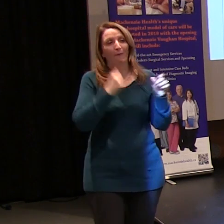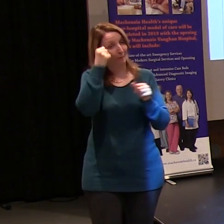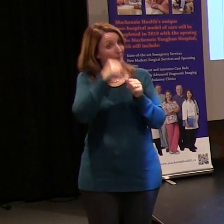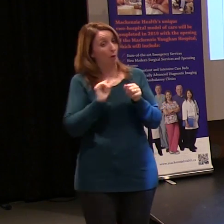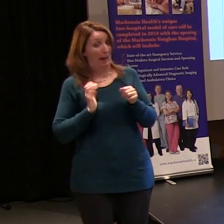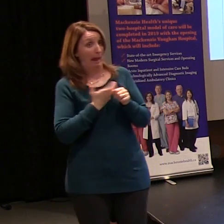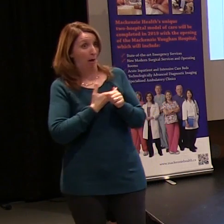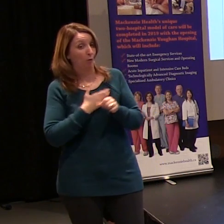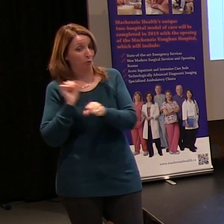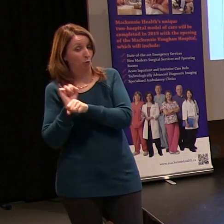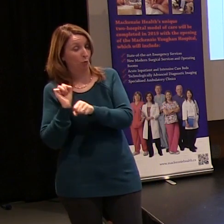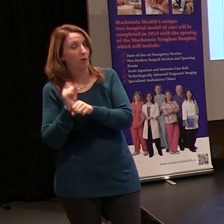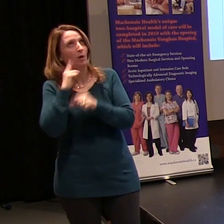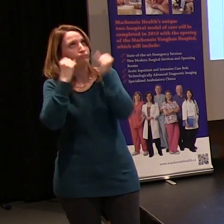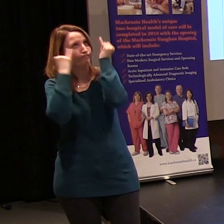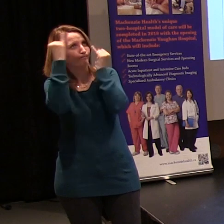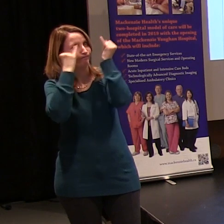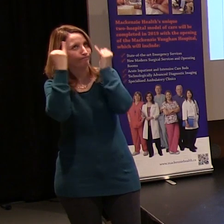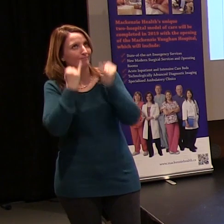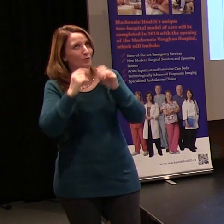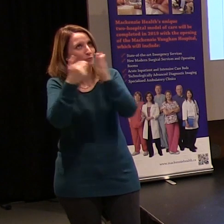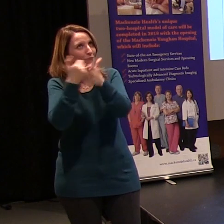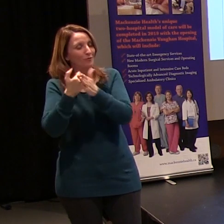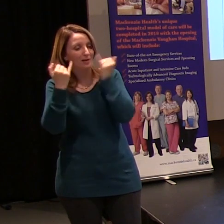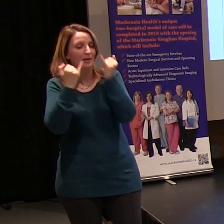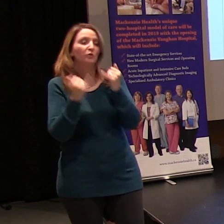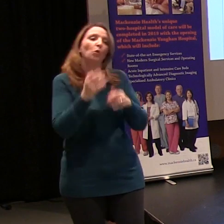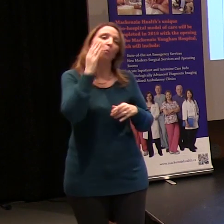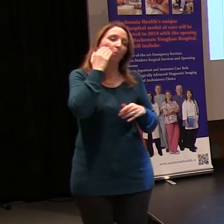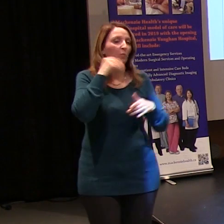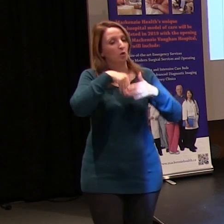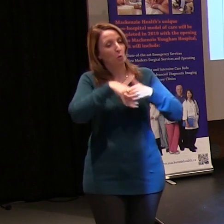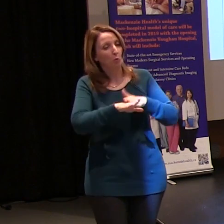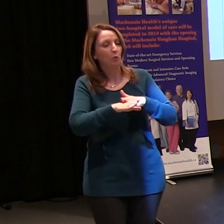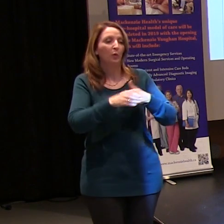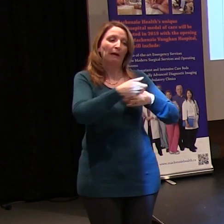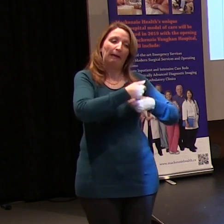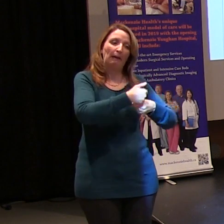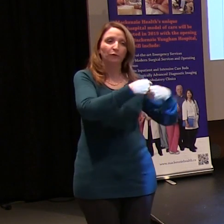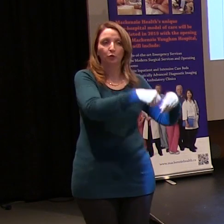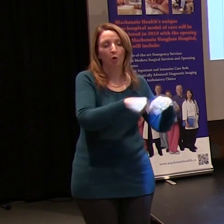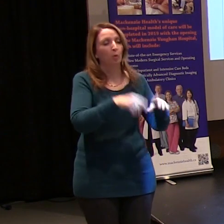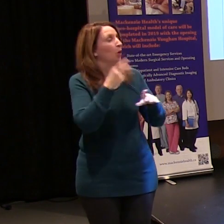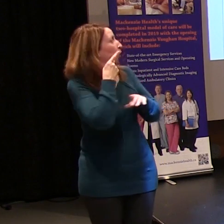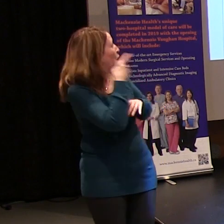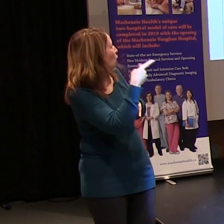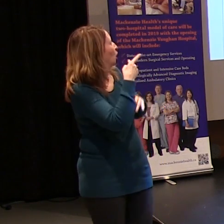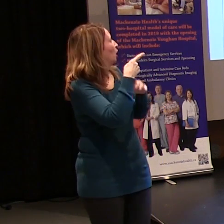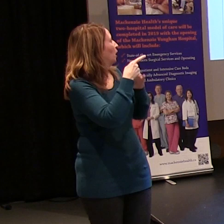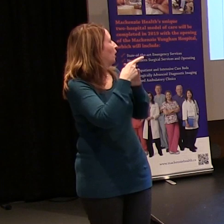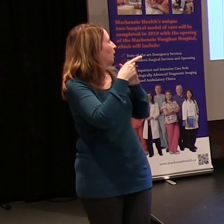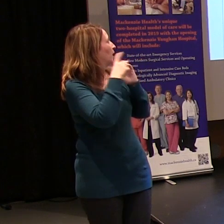ourselves. You're going through a cafe, you're going through an education, you're going through